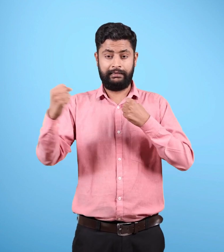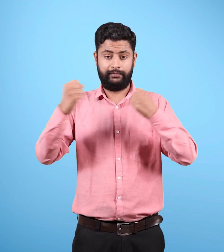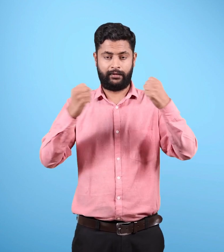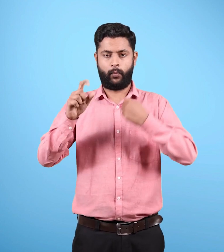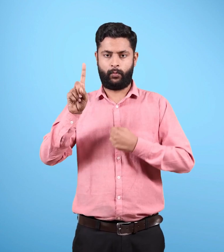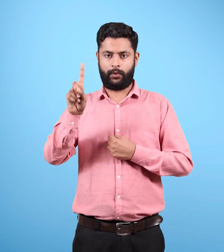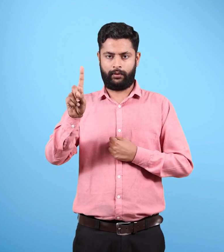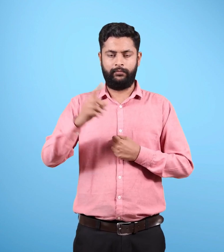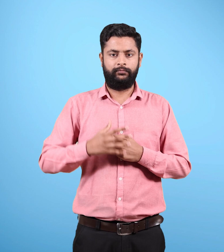Activity 1.